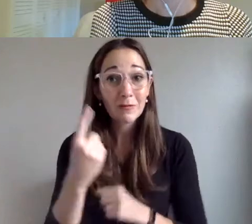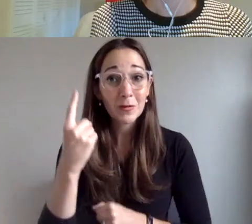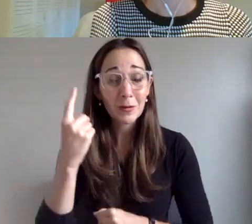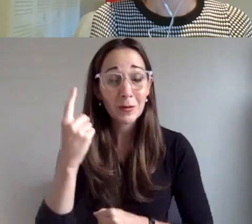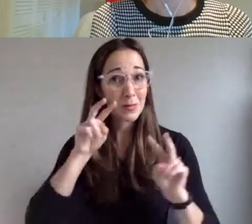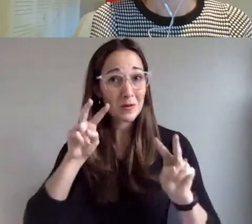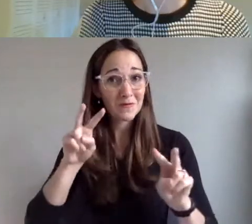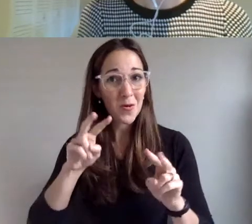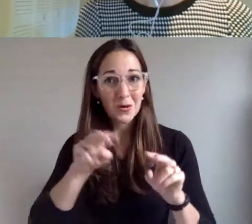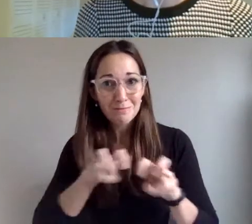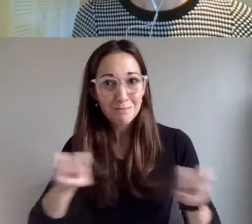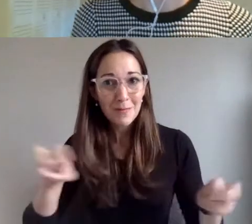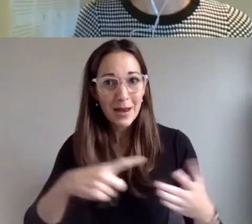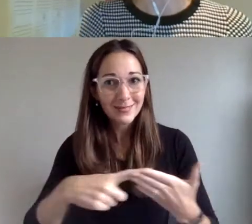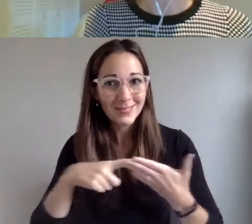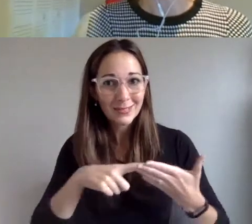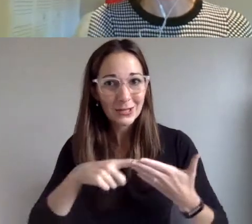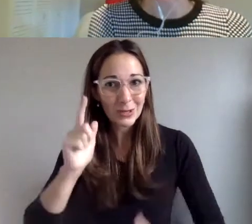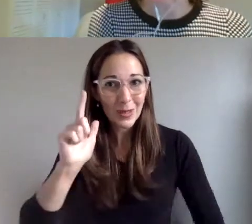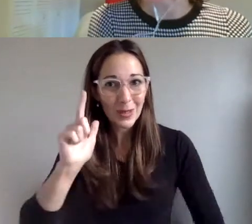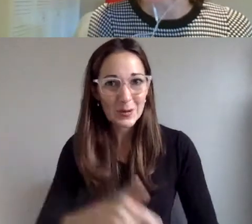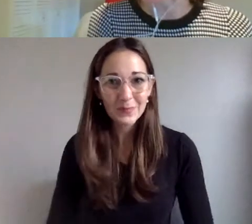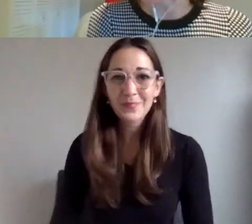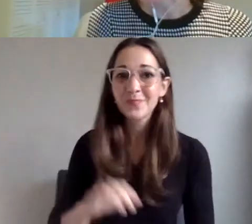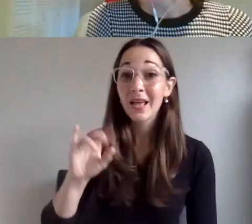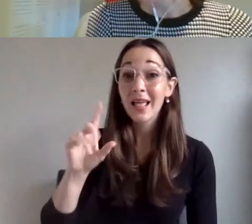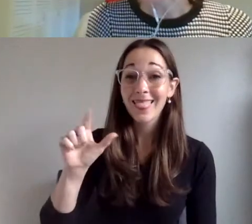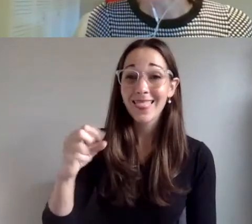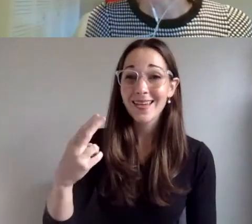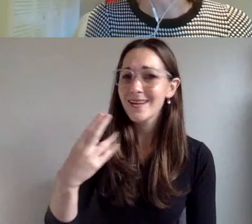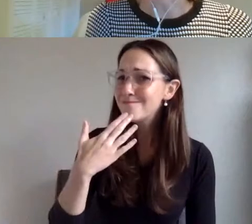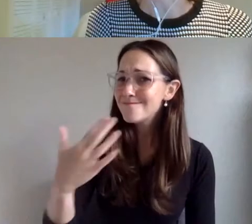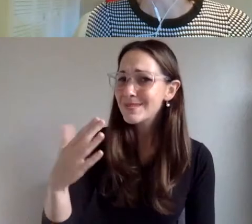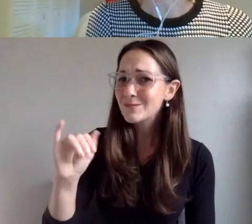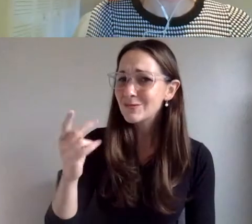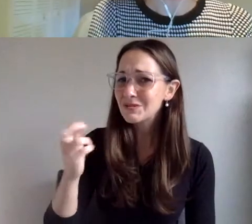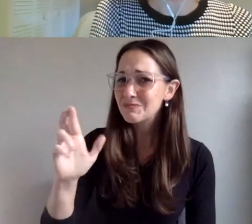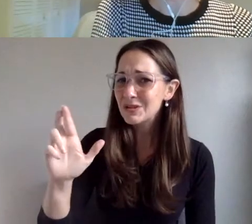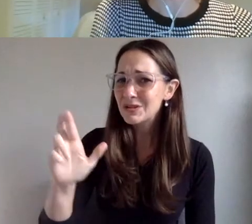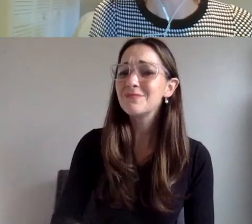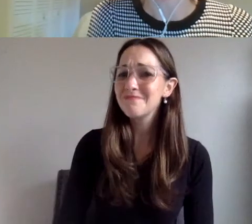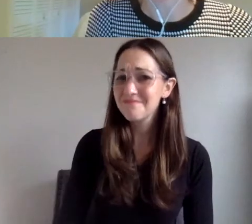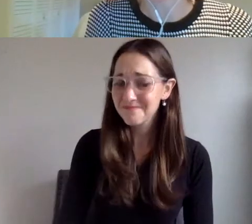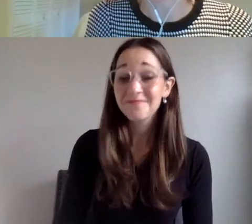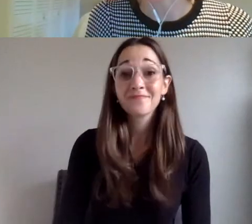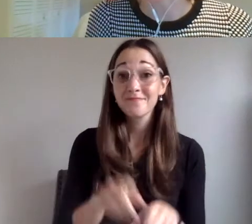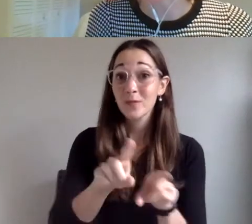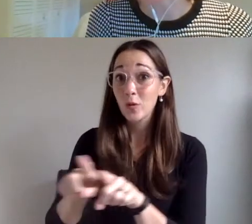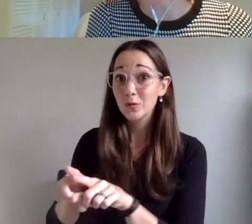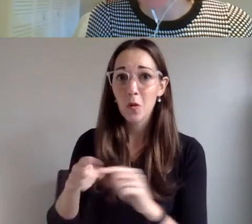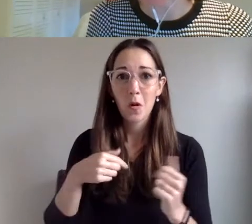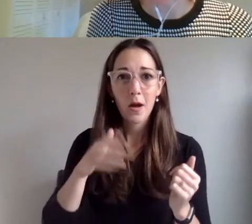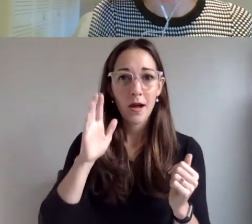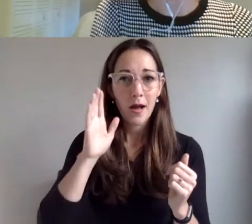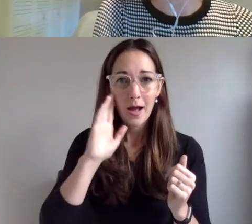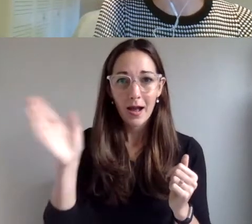discussion. Thank you so much, Jesper. And also, let me just pop this link into